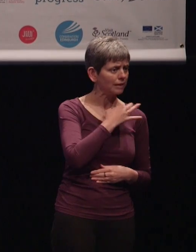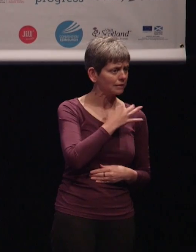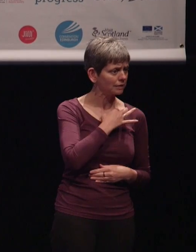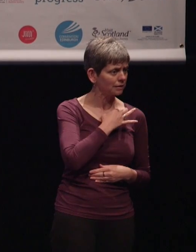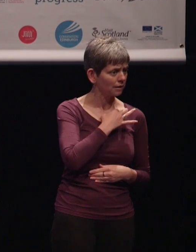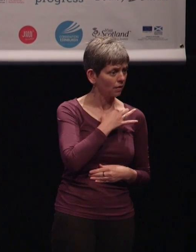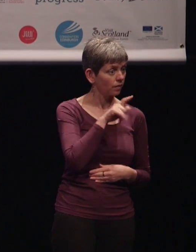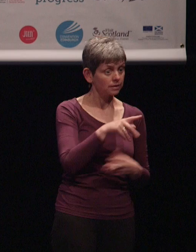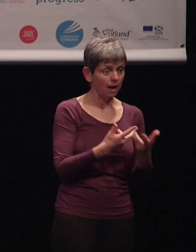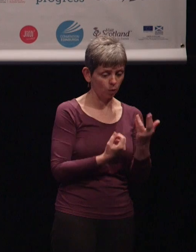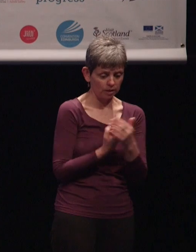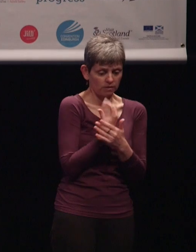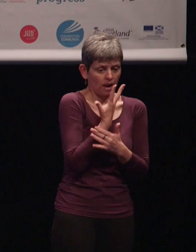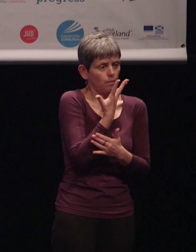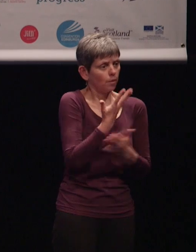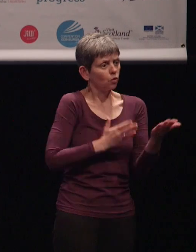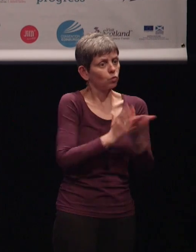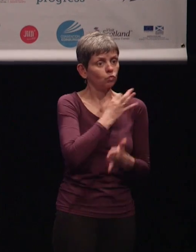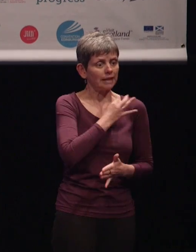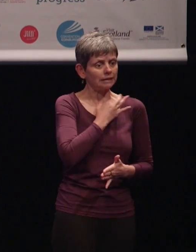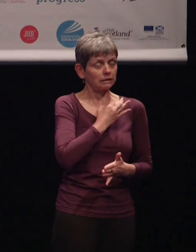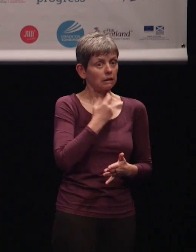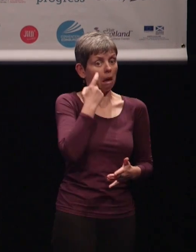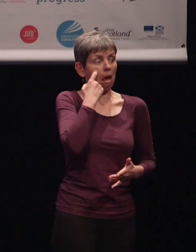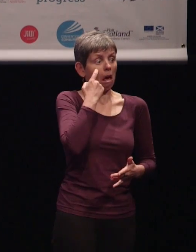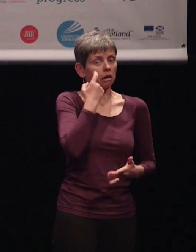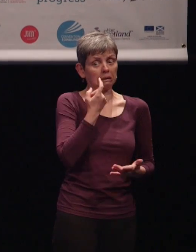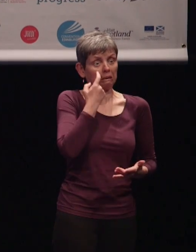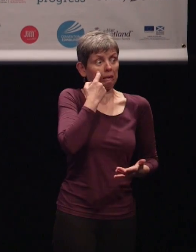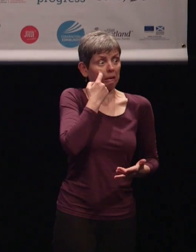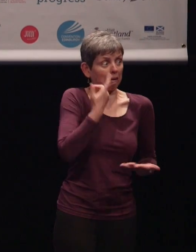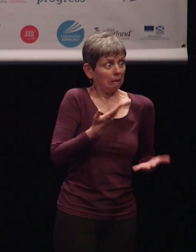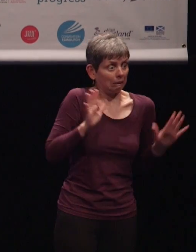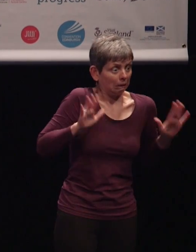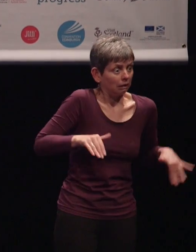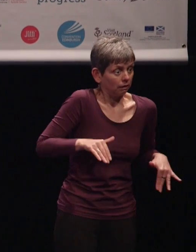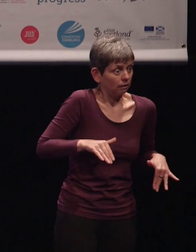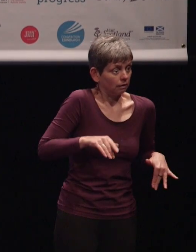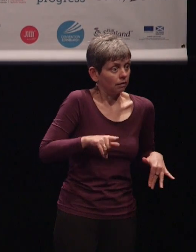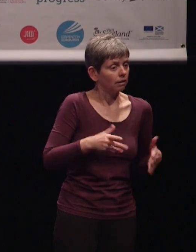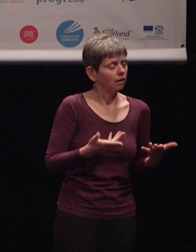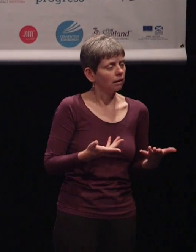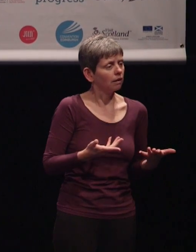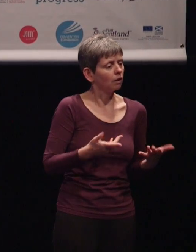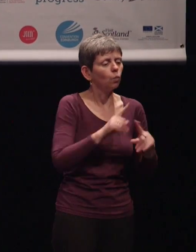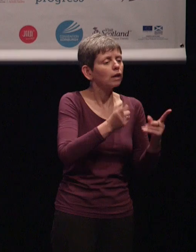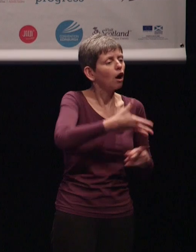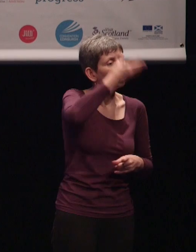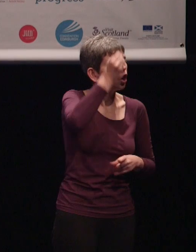grow. Sometimes we fail or make mistakes when we take risks, but we can't learn and